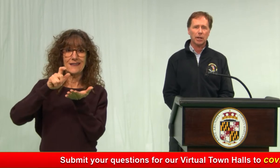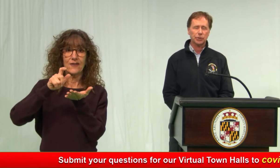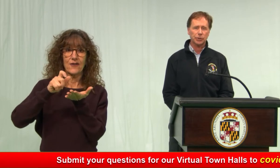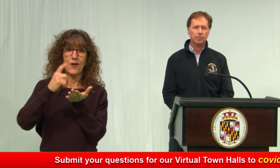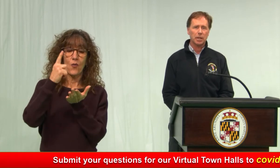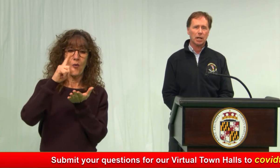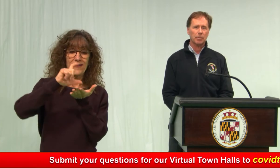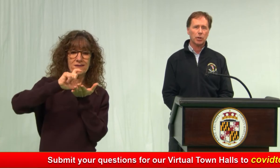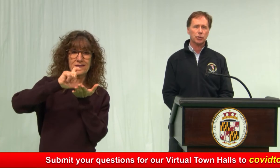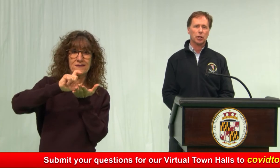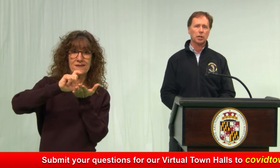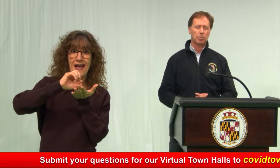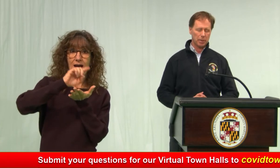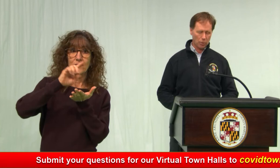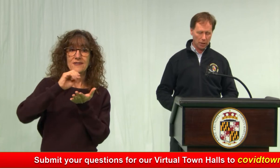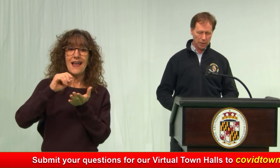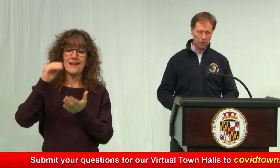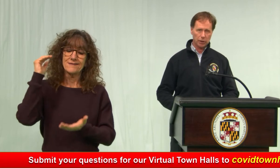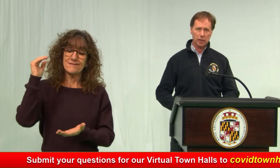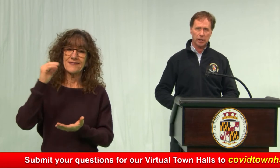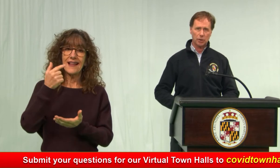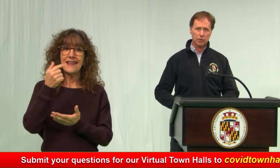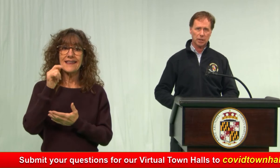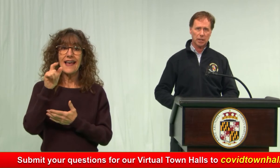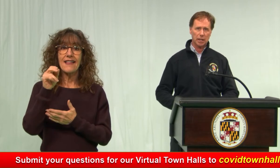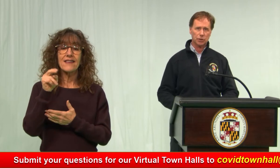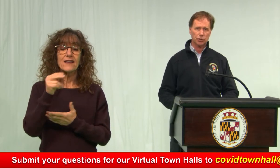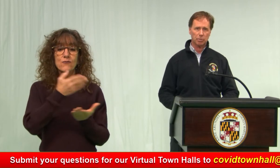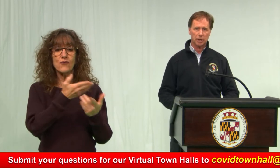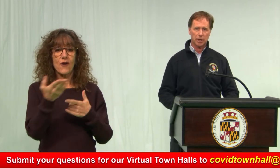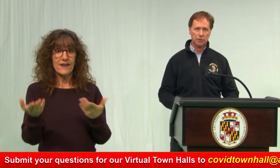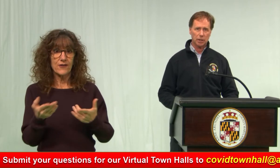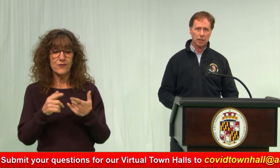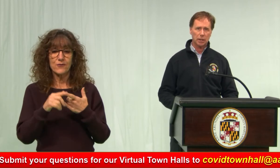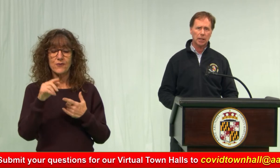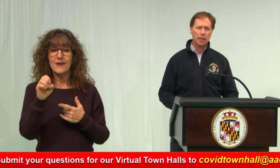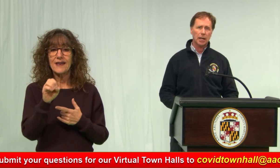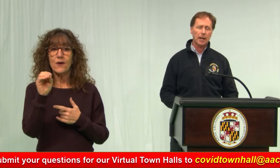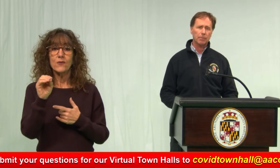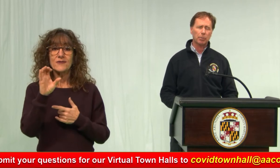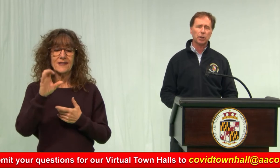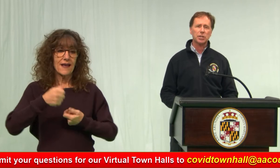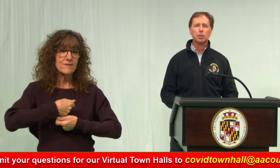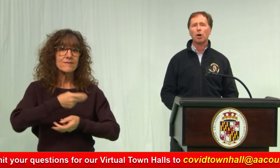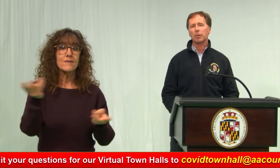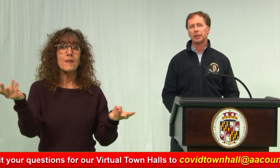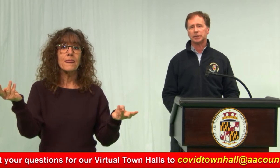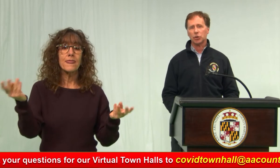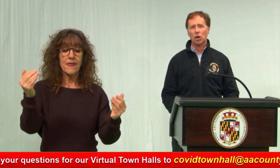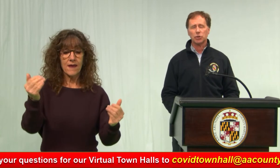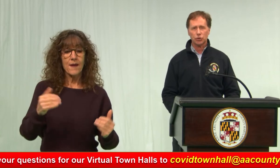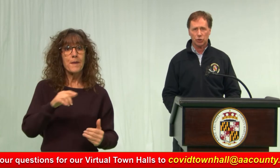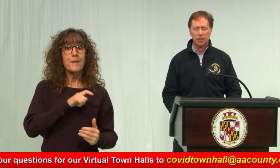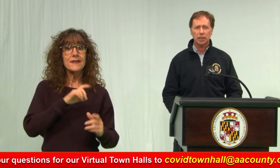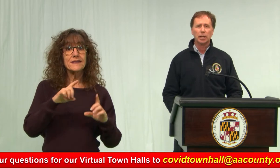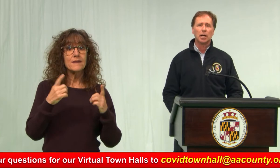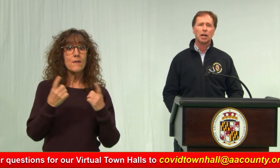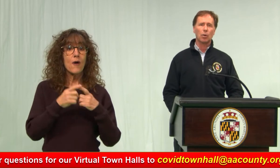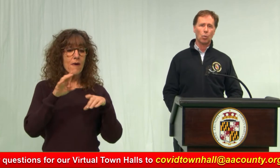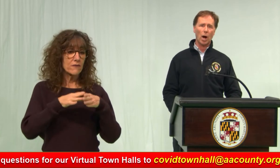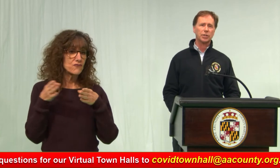gallon bottles. And those are going to be brought here to the EOC and distributed as needed. The police department is on the